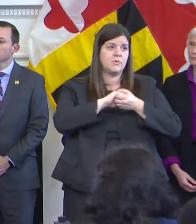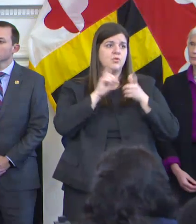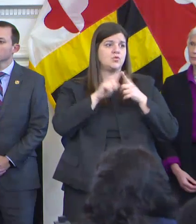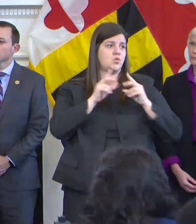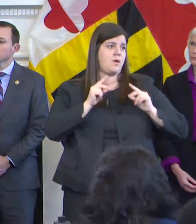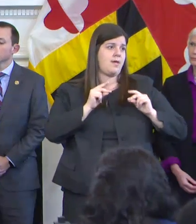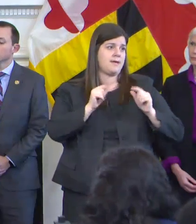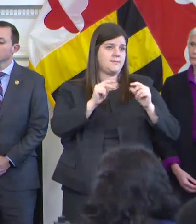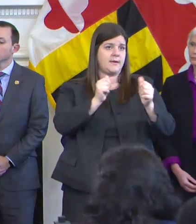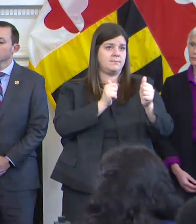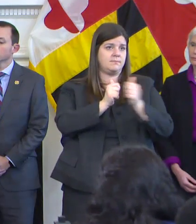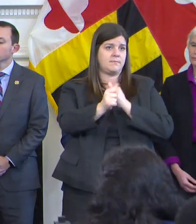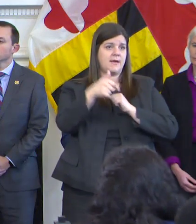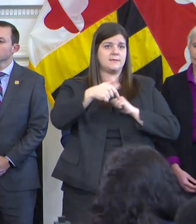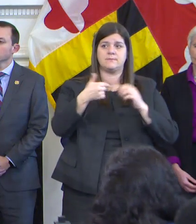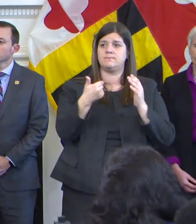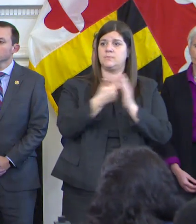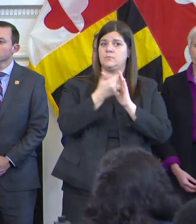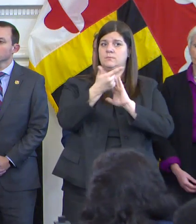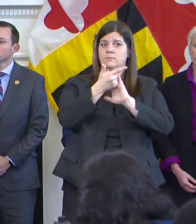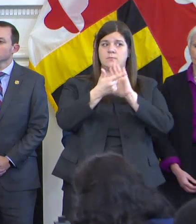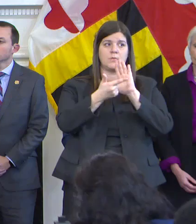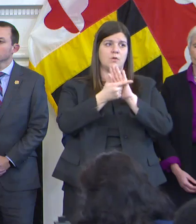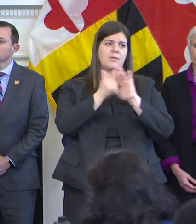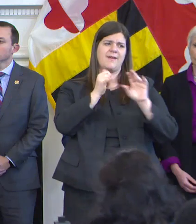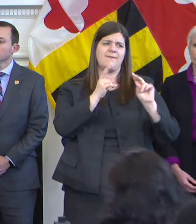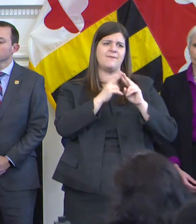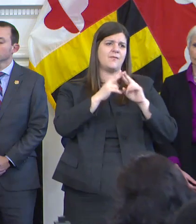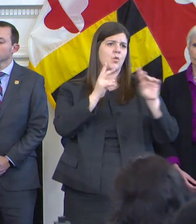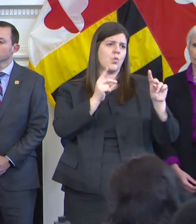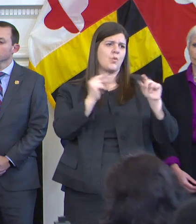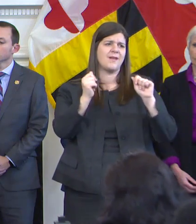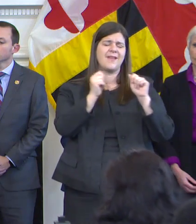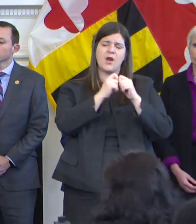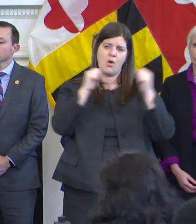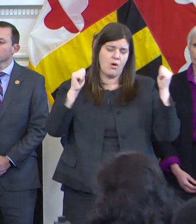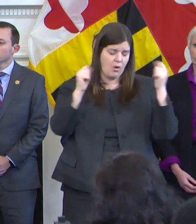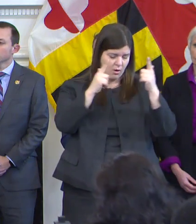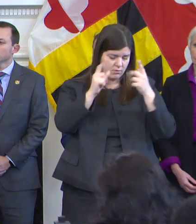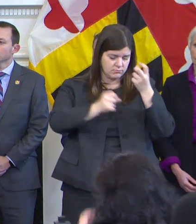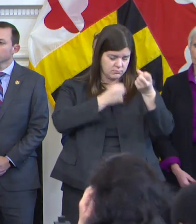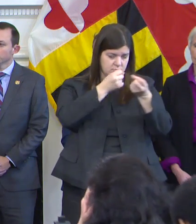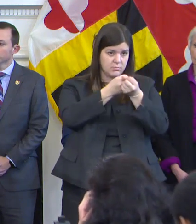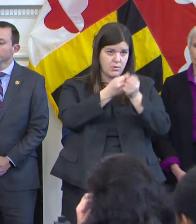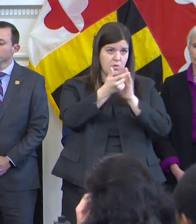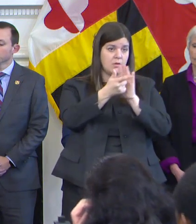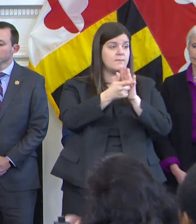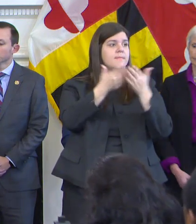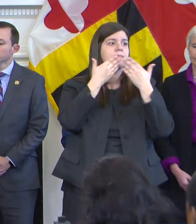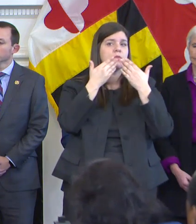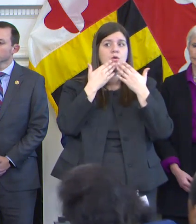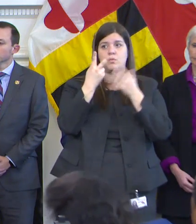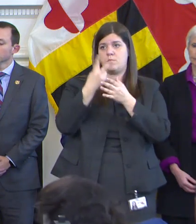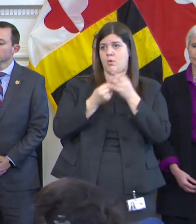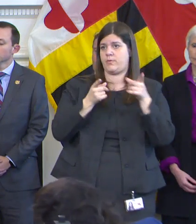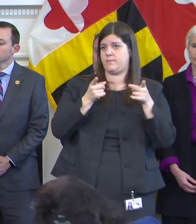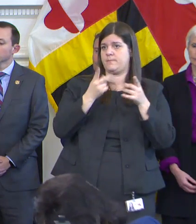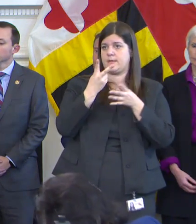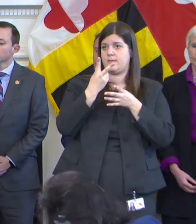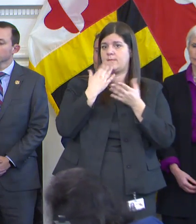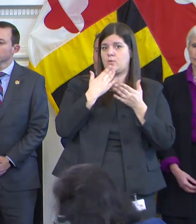this legislation so quickly and unanimously passing it. I want to thank you both very, very much. All of us at